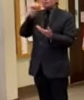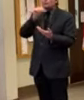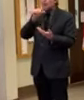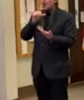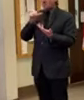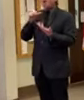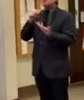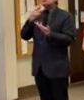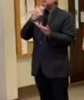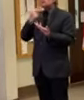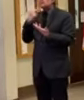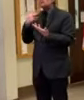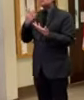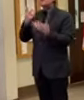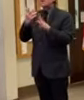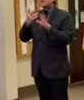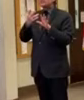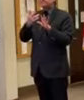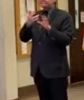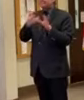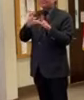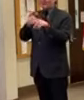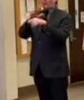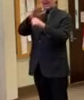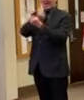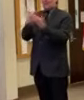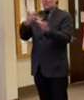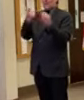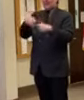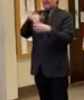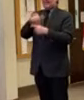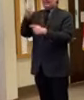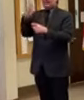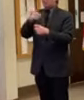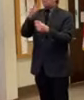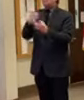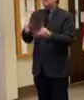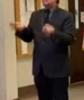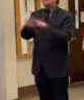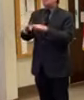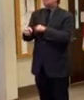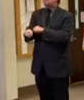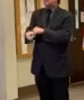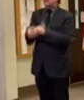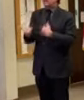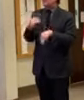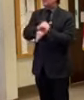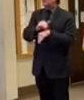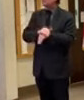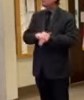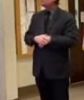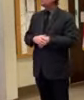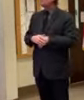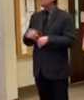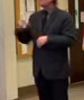stores. All gaming operations must cease by midnight tonight. Governor.